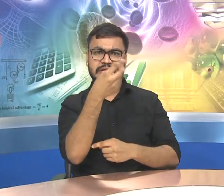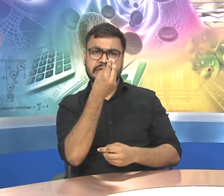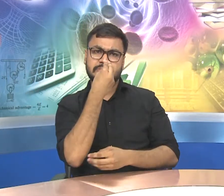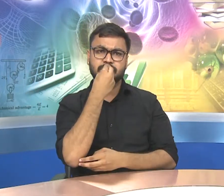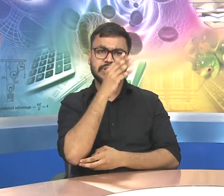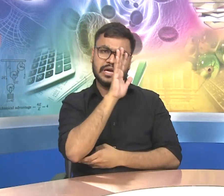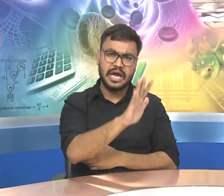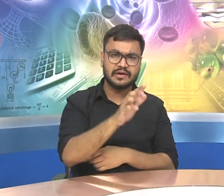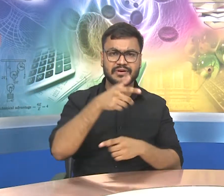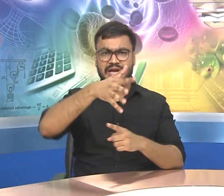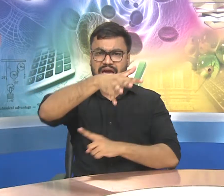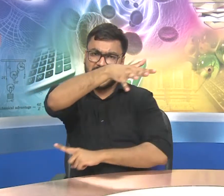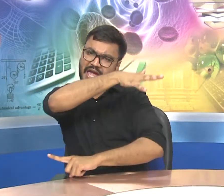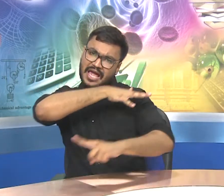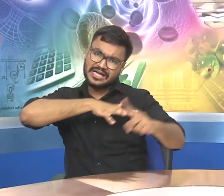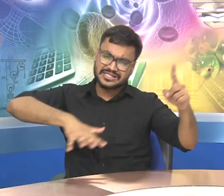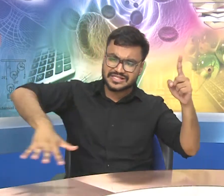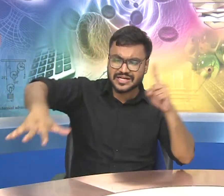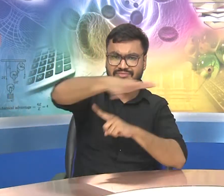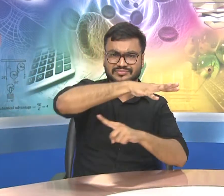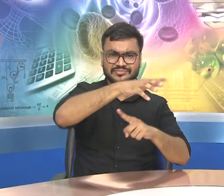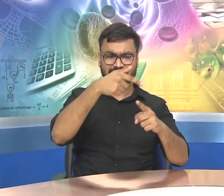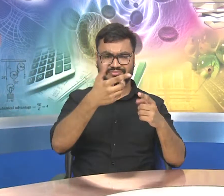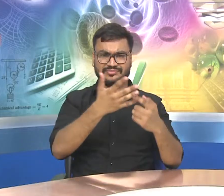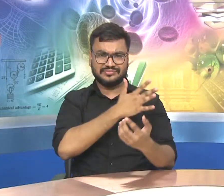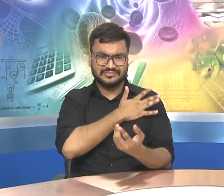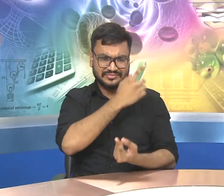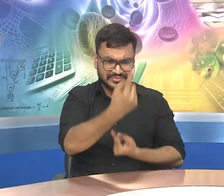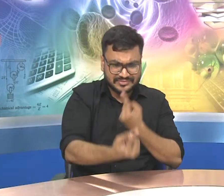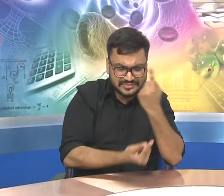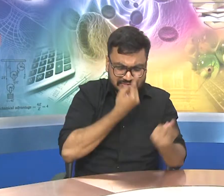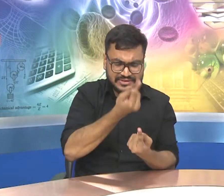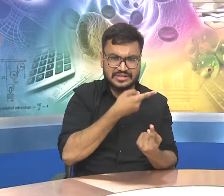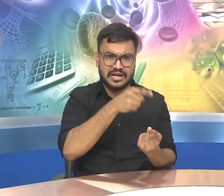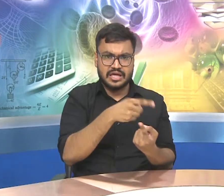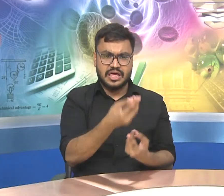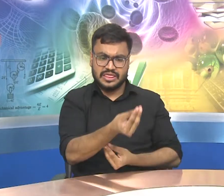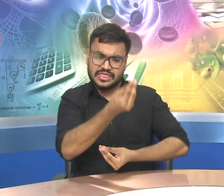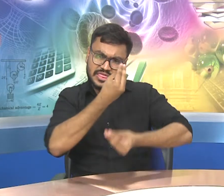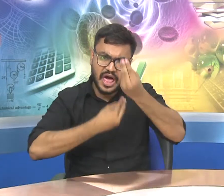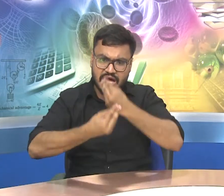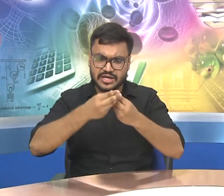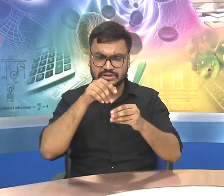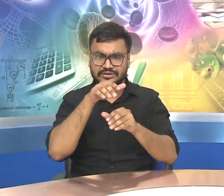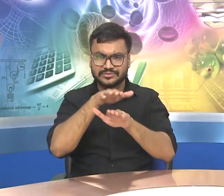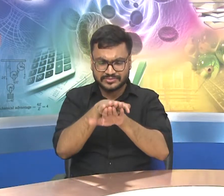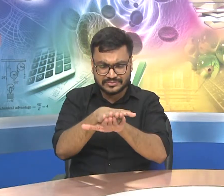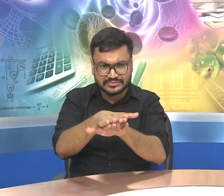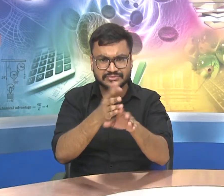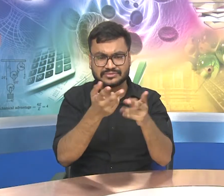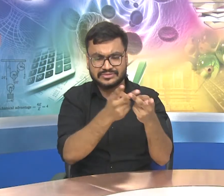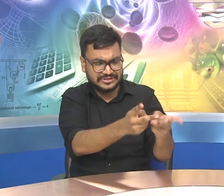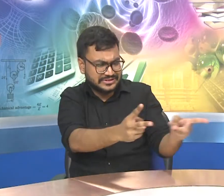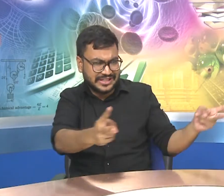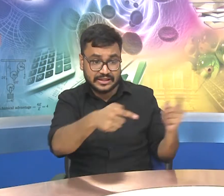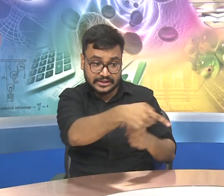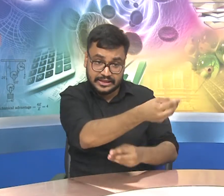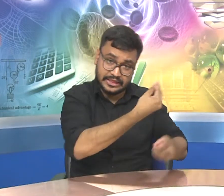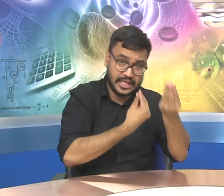Food chains and energy flow are the functional properties of ecosystem